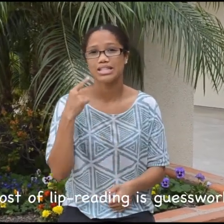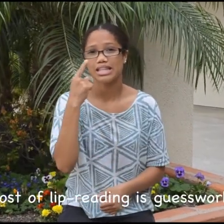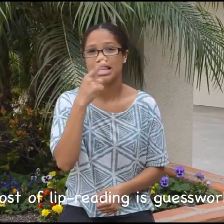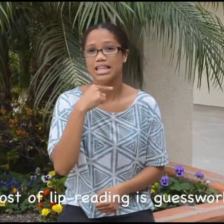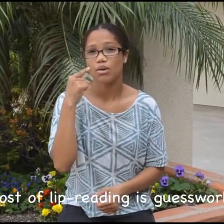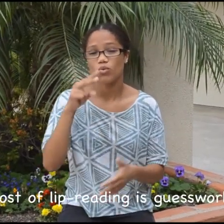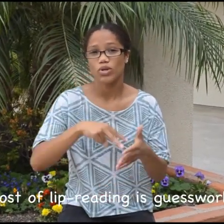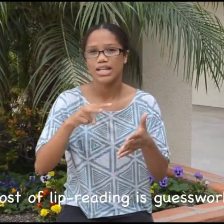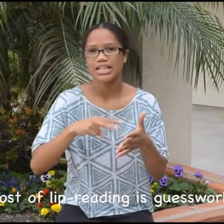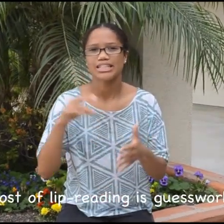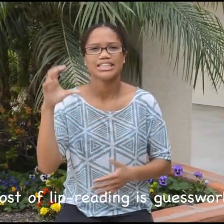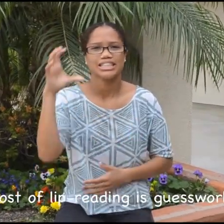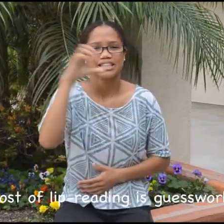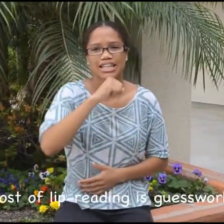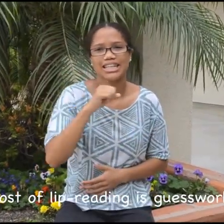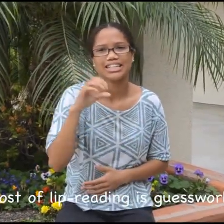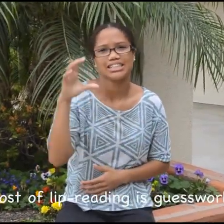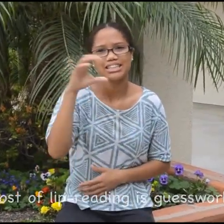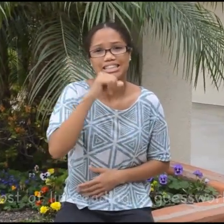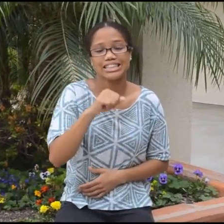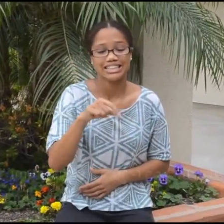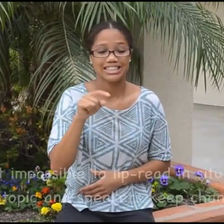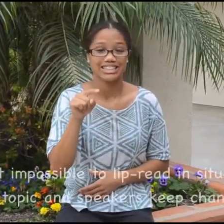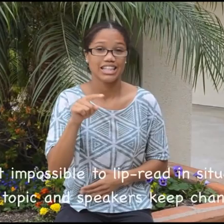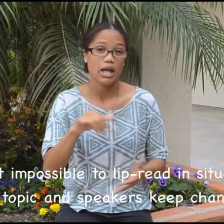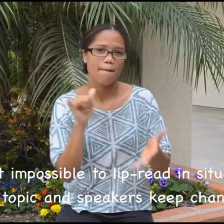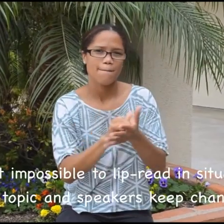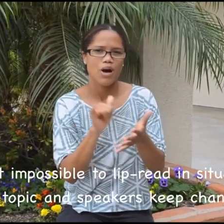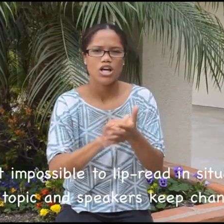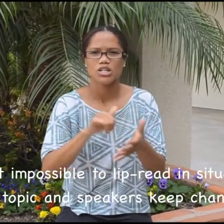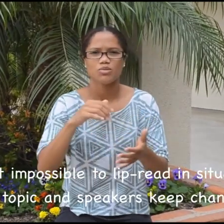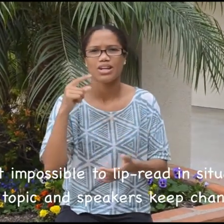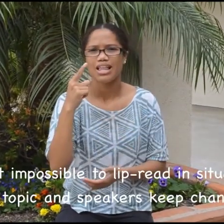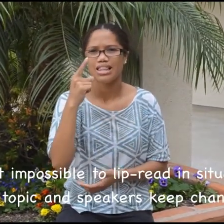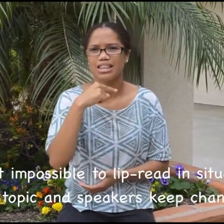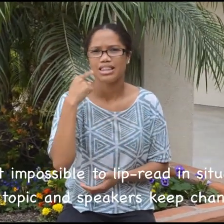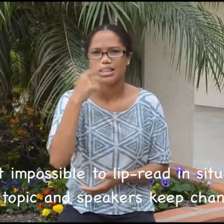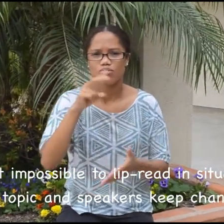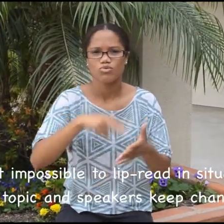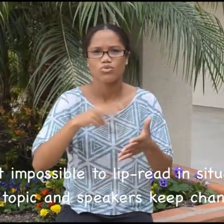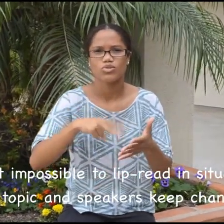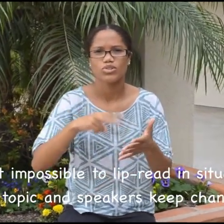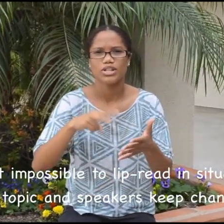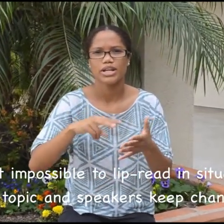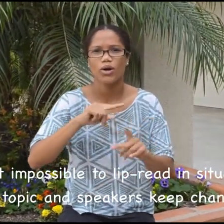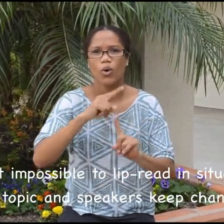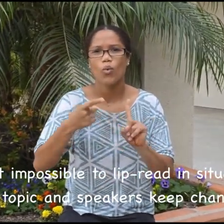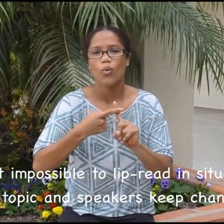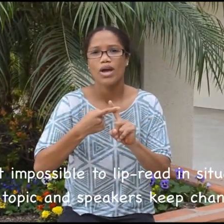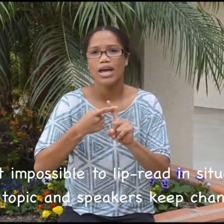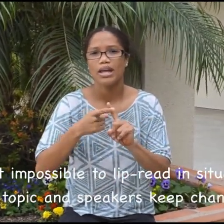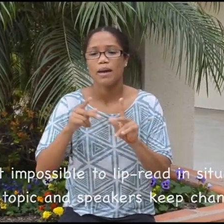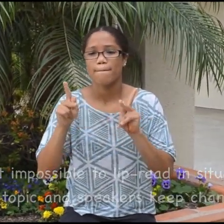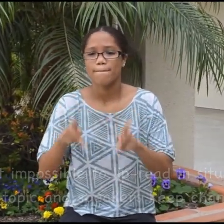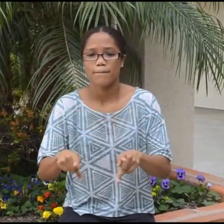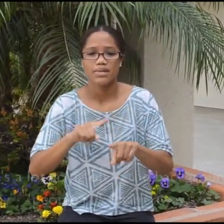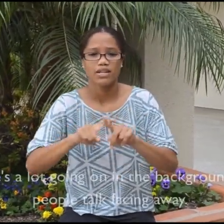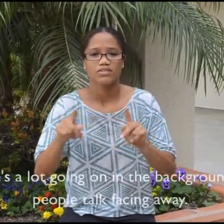Most of lip reading is guesswork. It is almost impossible to lip read in situations where the topic and speakers keep